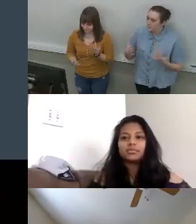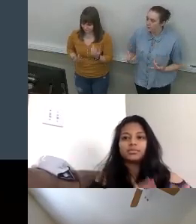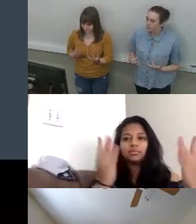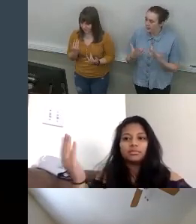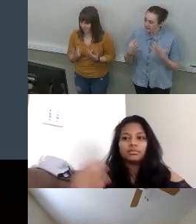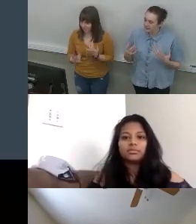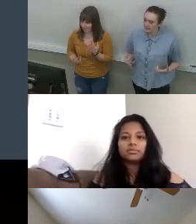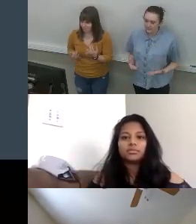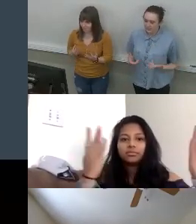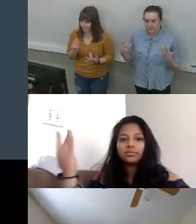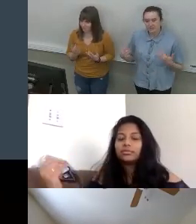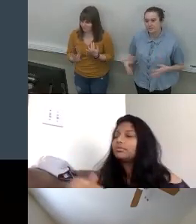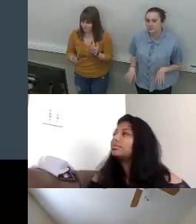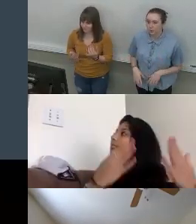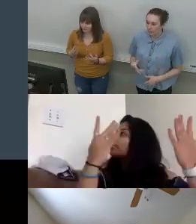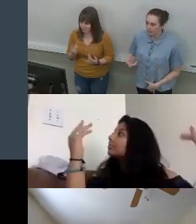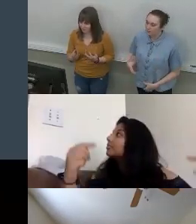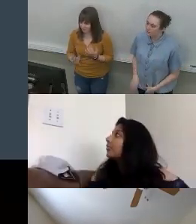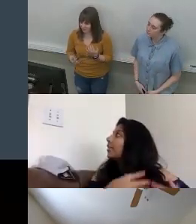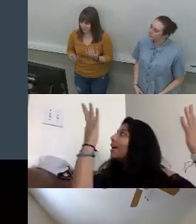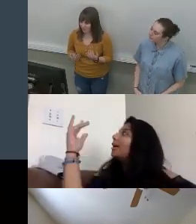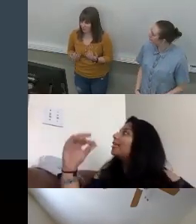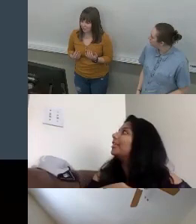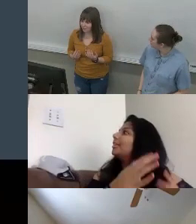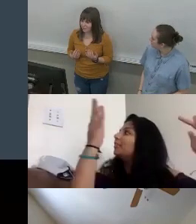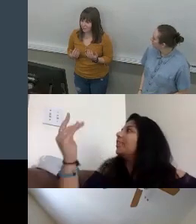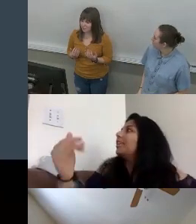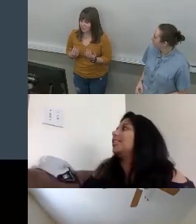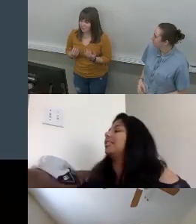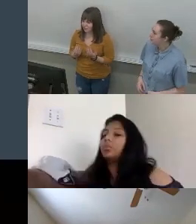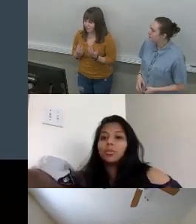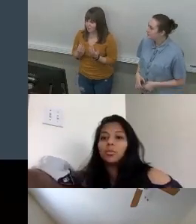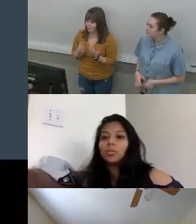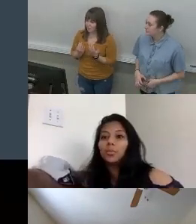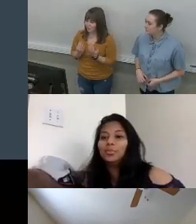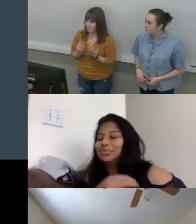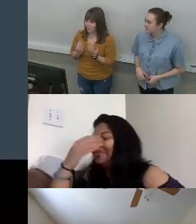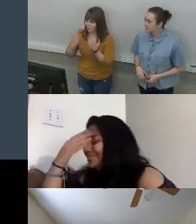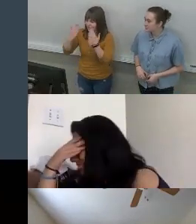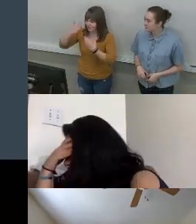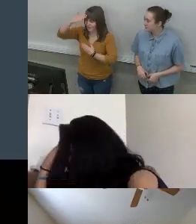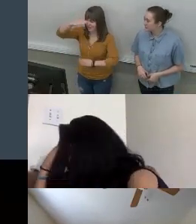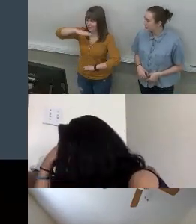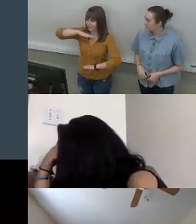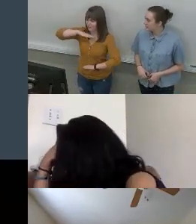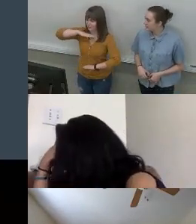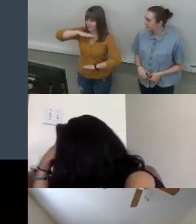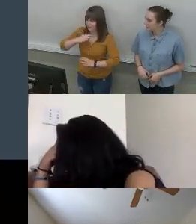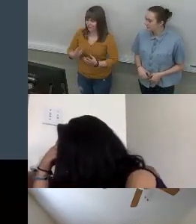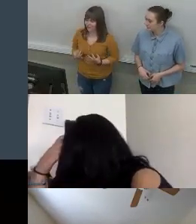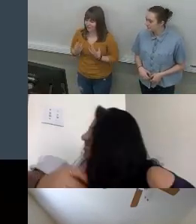of them are correct. It's just where we learned them from. Nivi, you might want to keep it